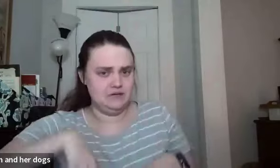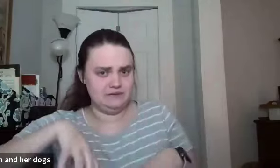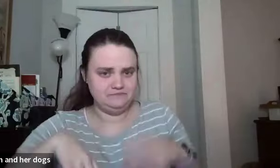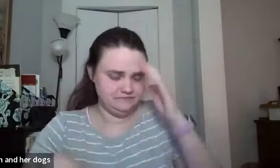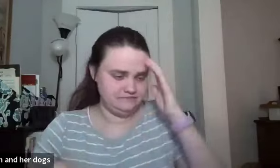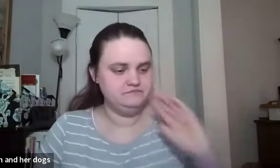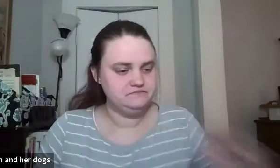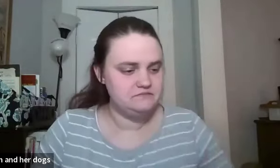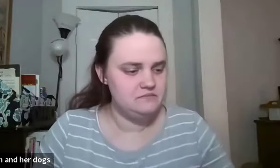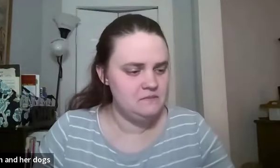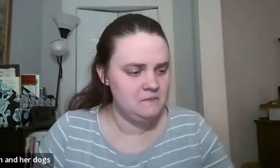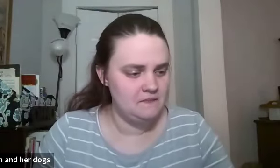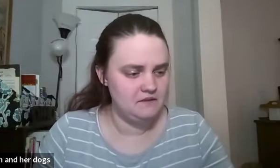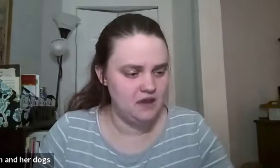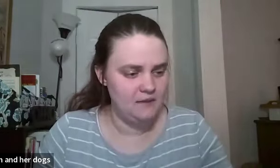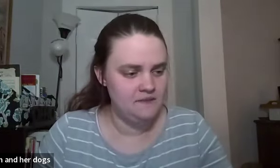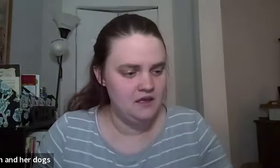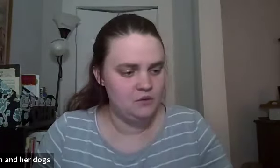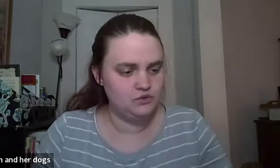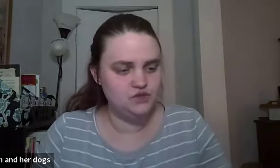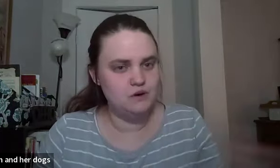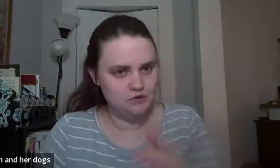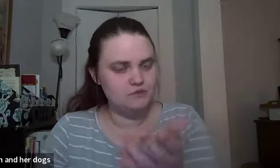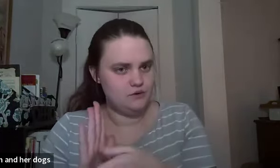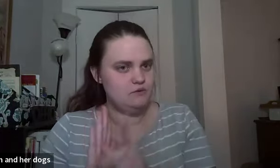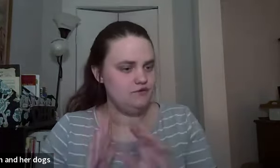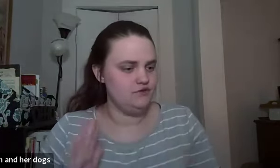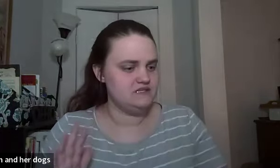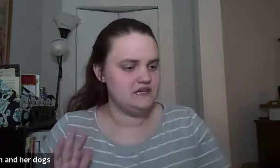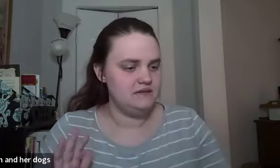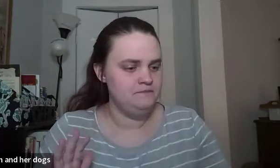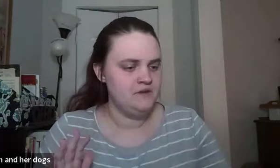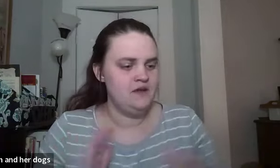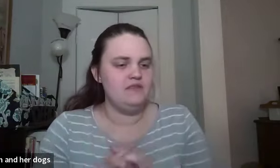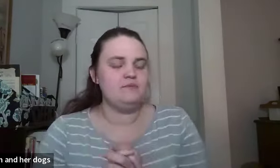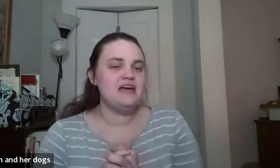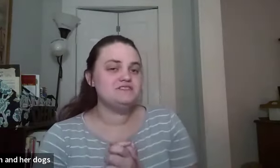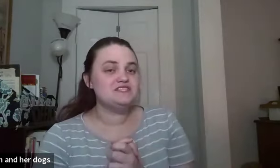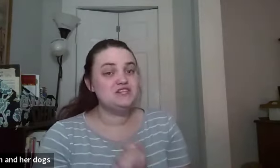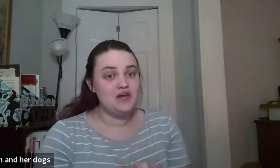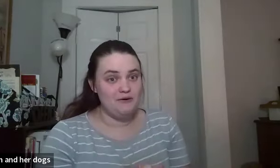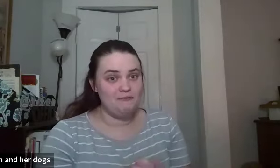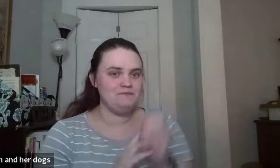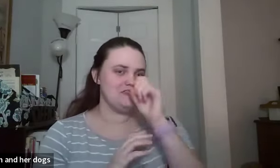it. Okay. We'll do one more before we review these again. Then we have snow.